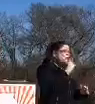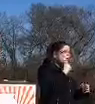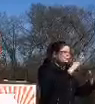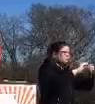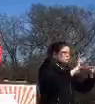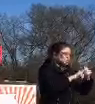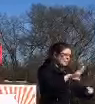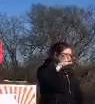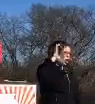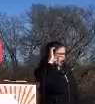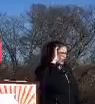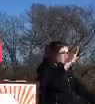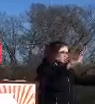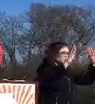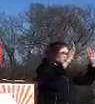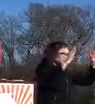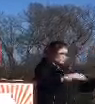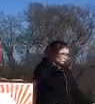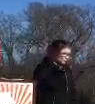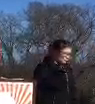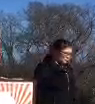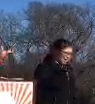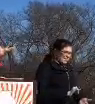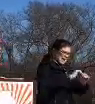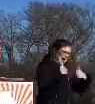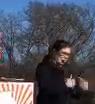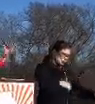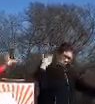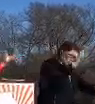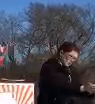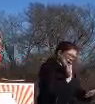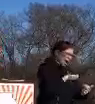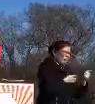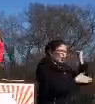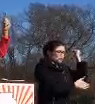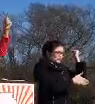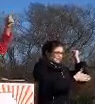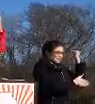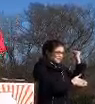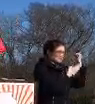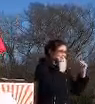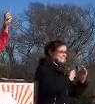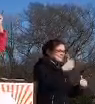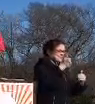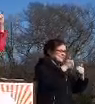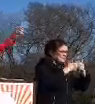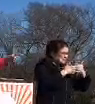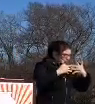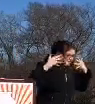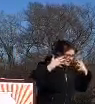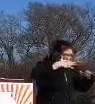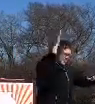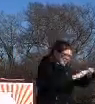Voting is how we prove that our country is so much bigger and kinder than one man that is in the